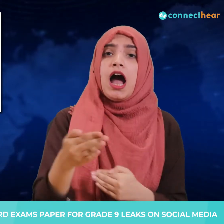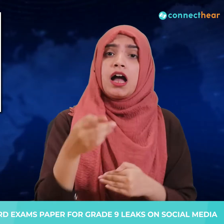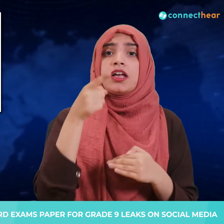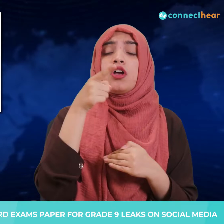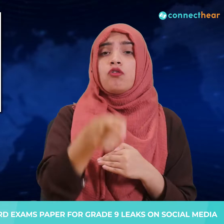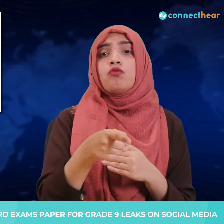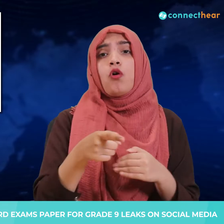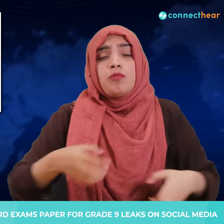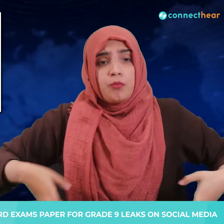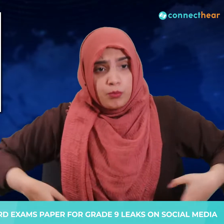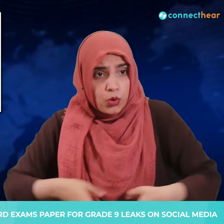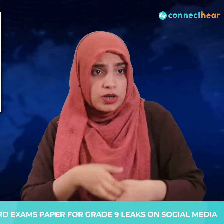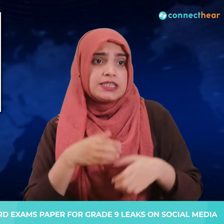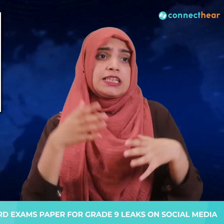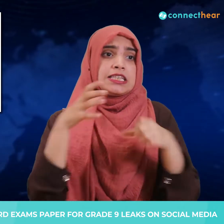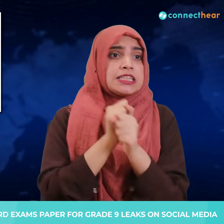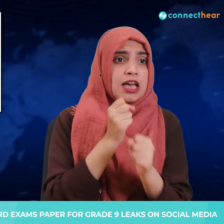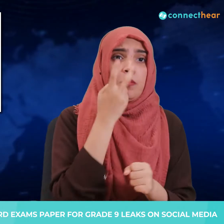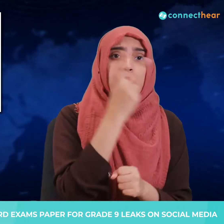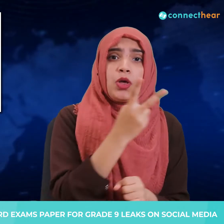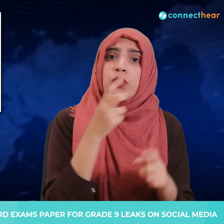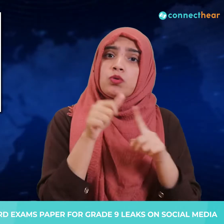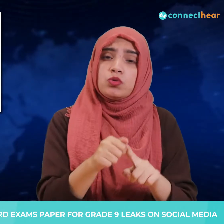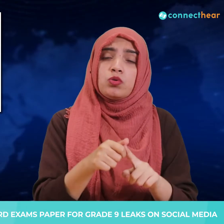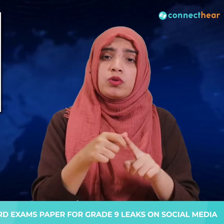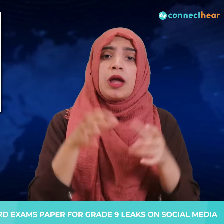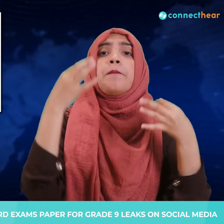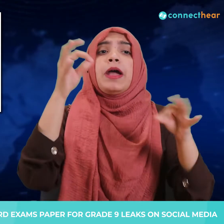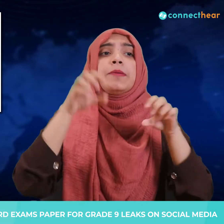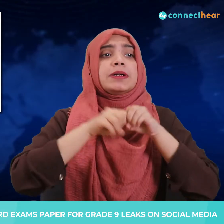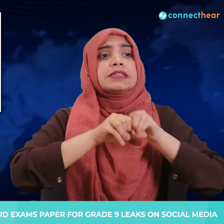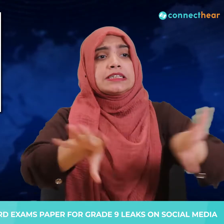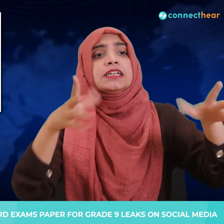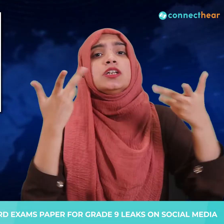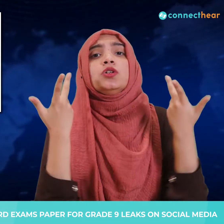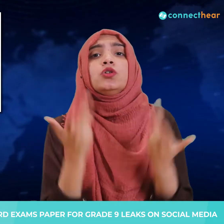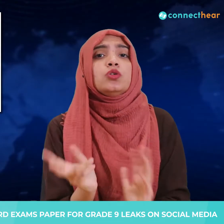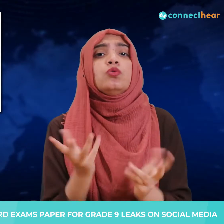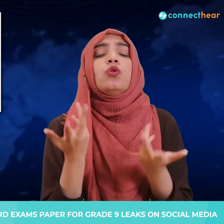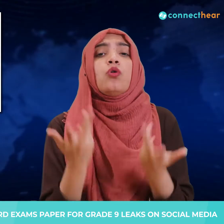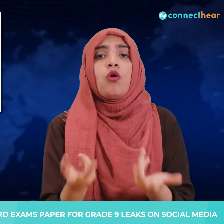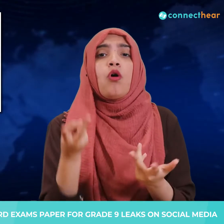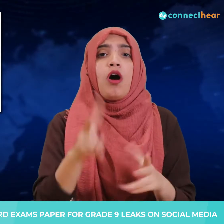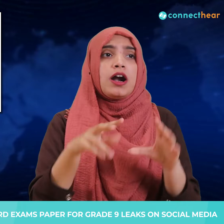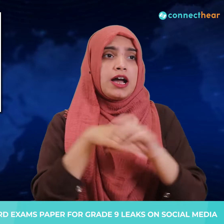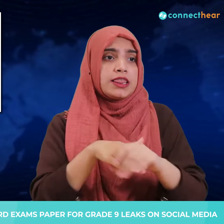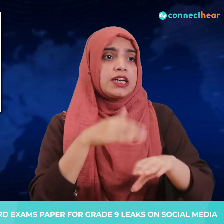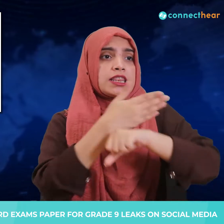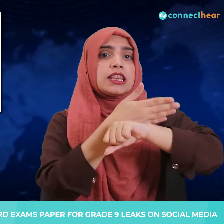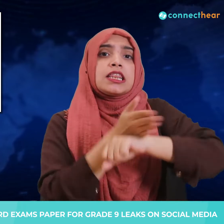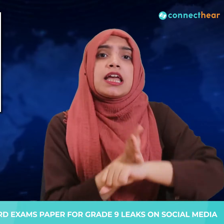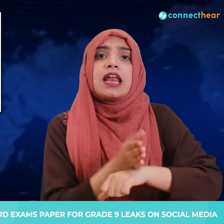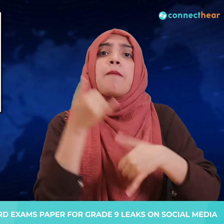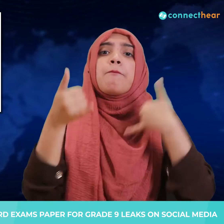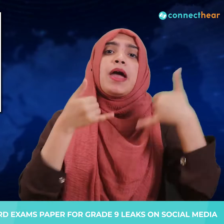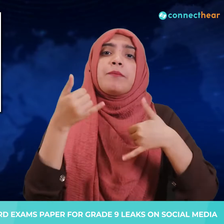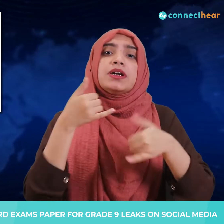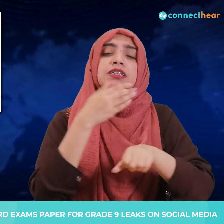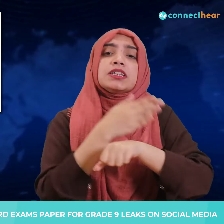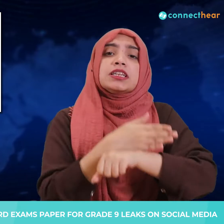suspected that the Central Control officers had a hand in the controversy surrounding the paper leak and